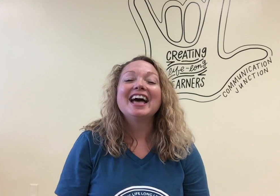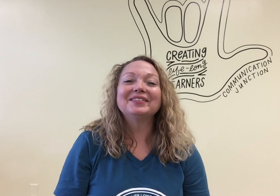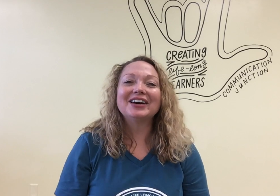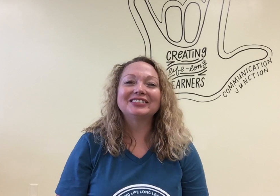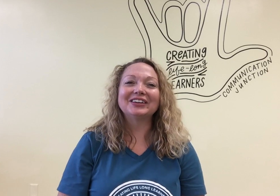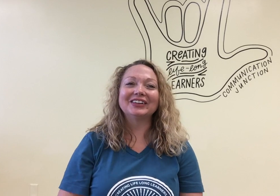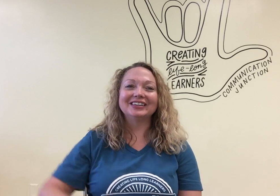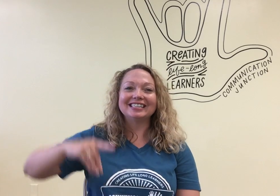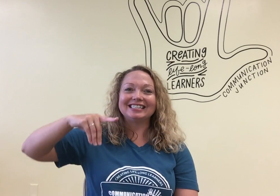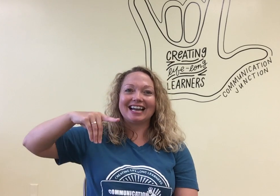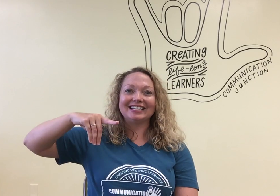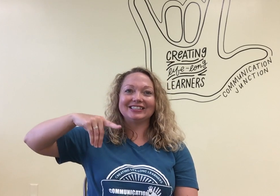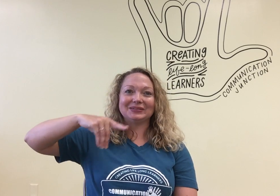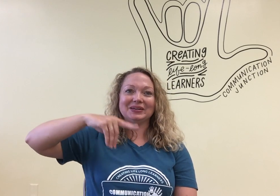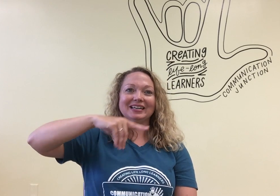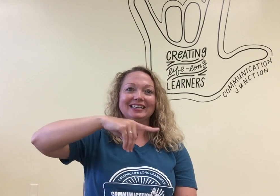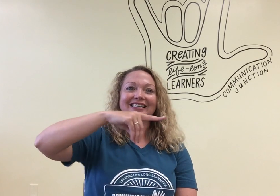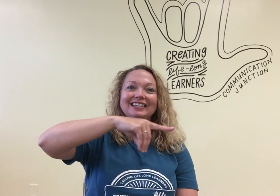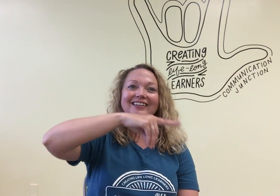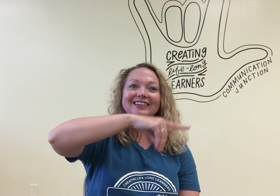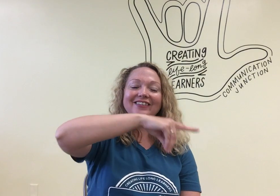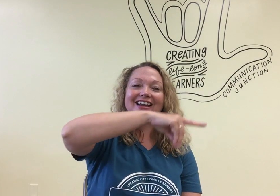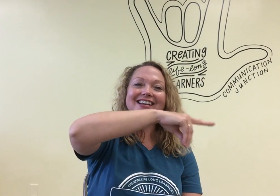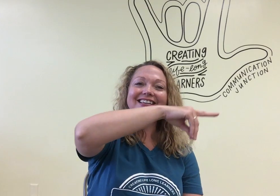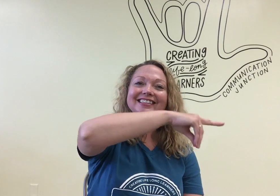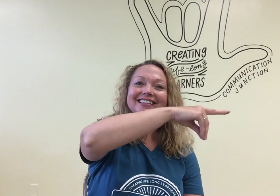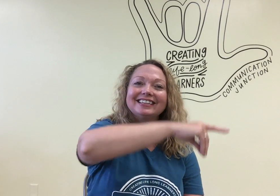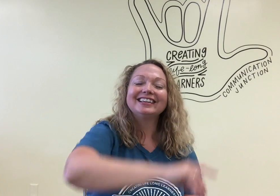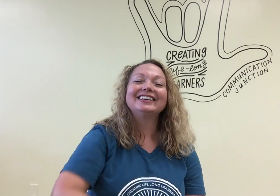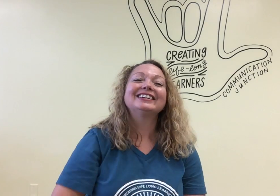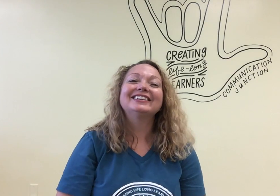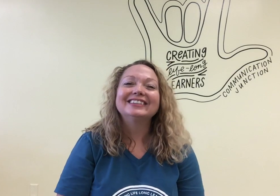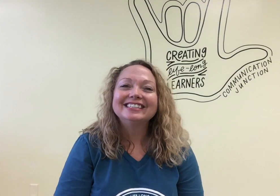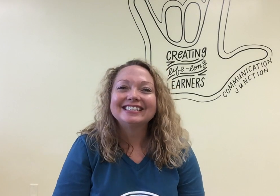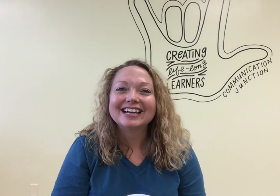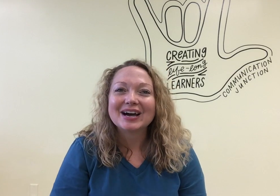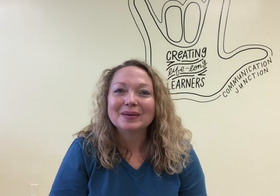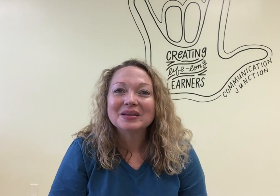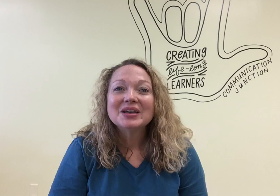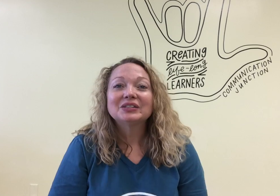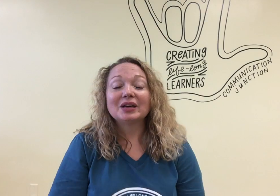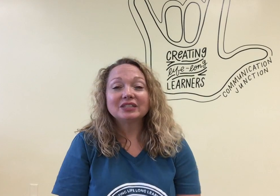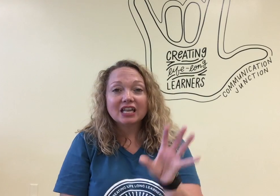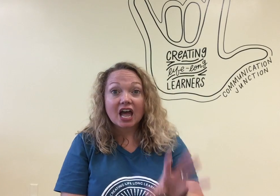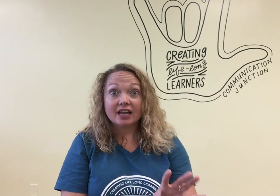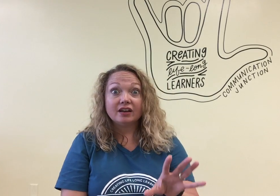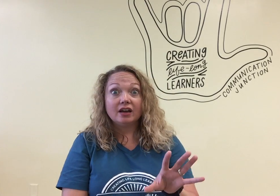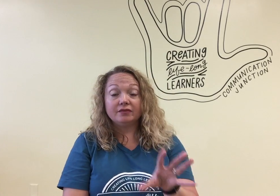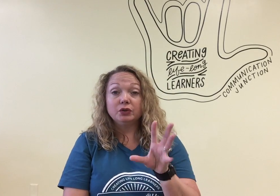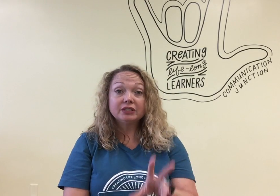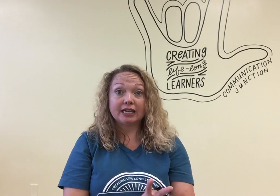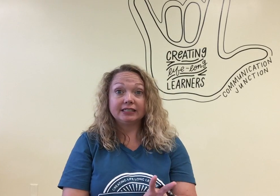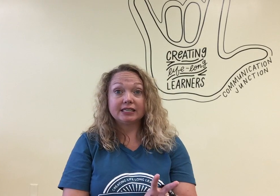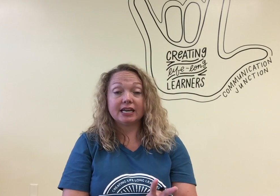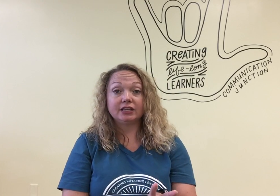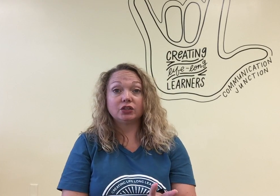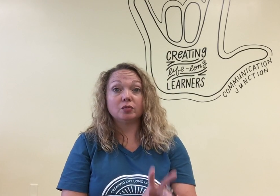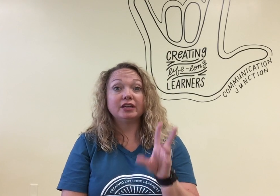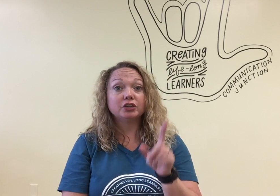then we also learned dinosaur, right? Good job. So that was a lot of new signs today. So make sure